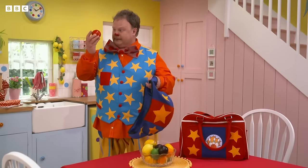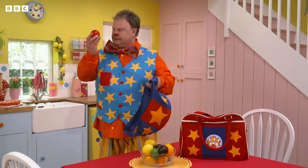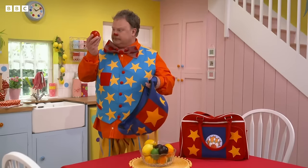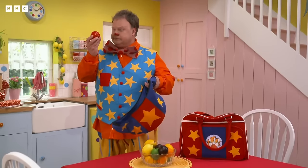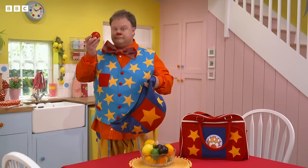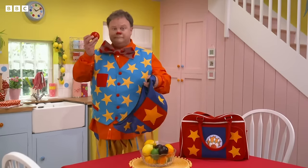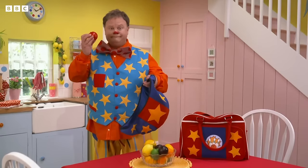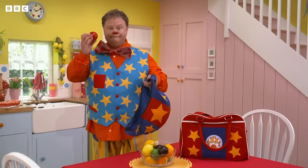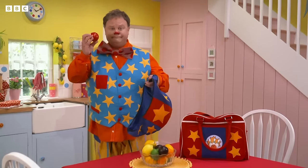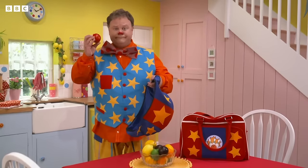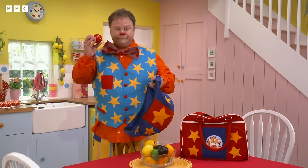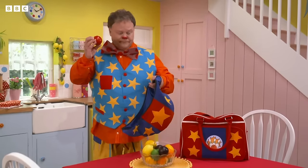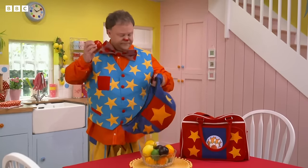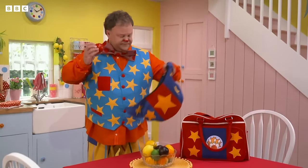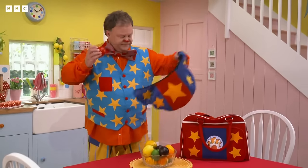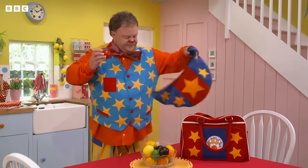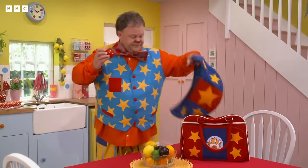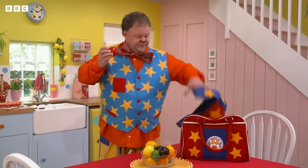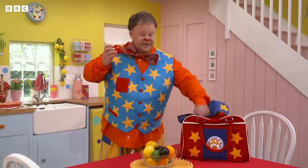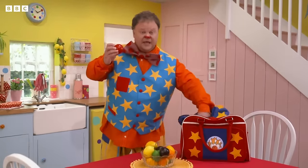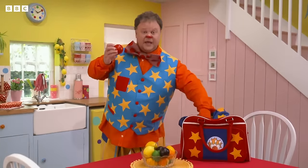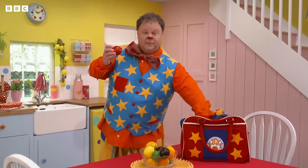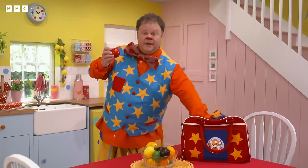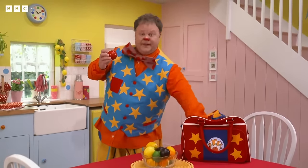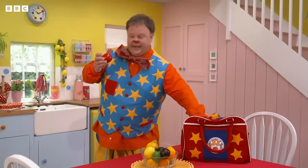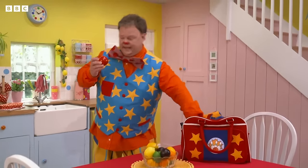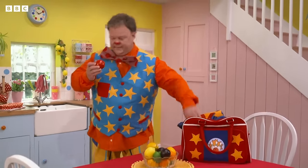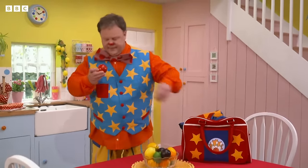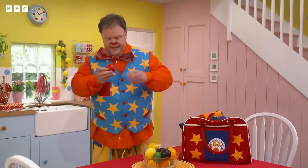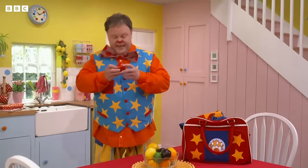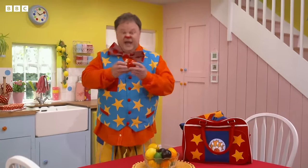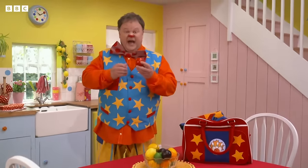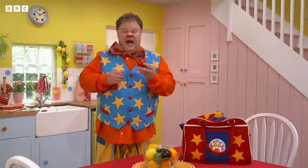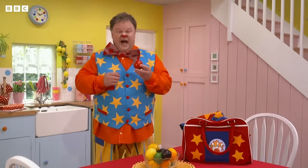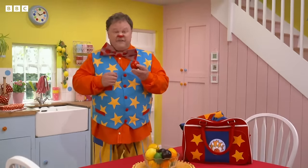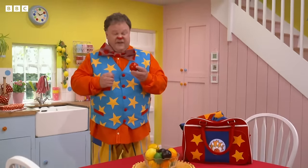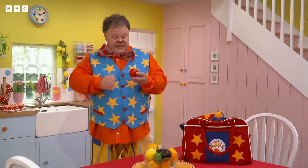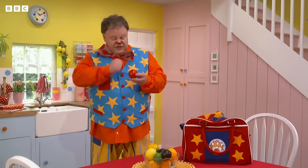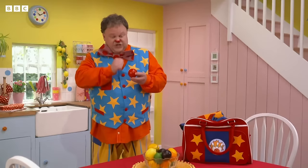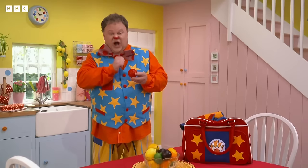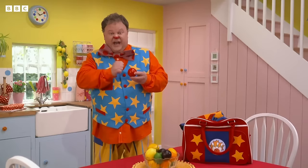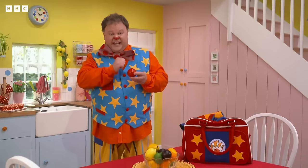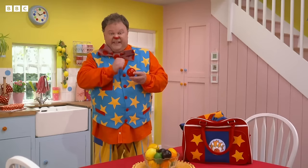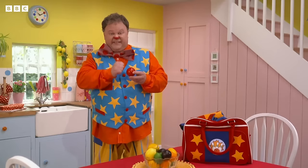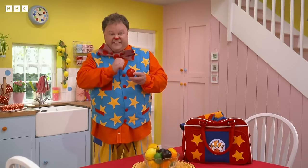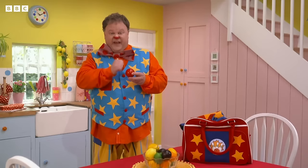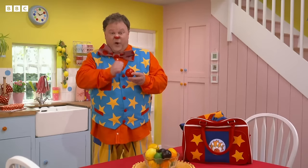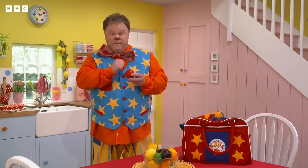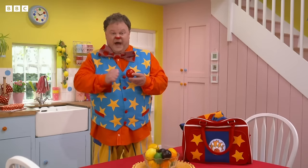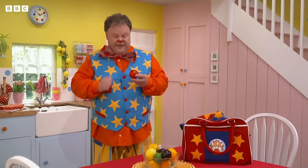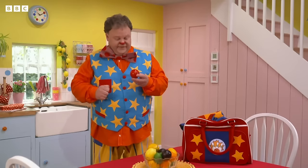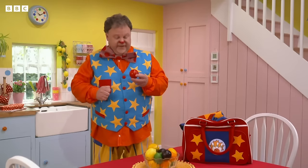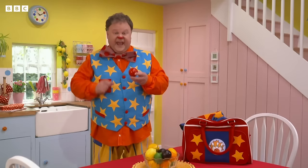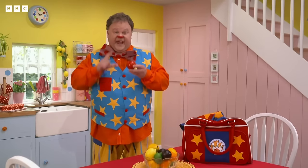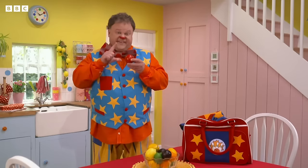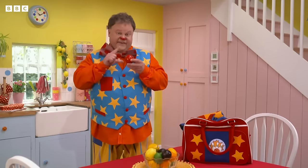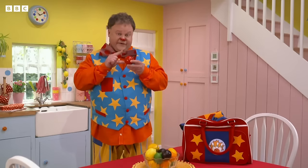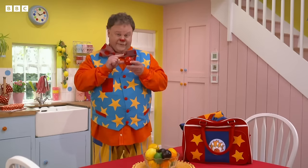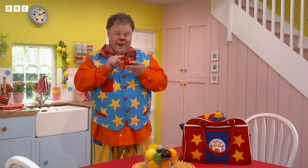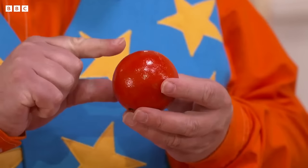What's happened to your bowling ball, Mr. Tumble? Well, I've shined it so much, it's